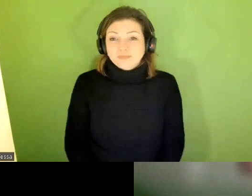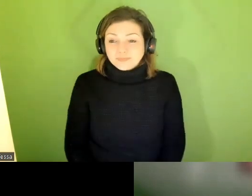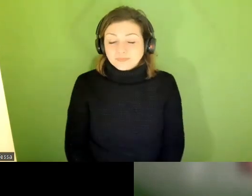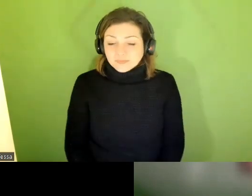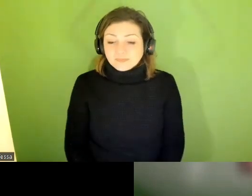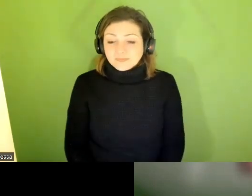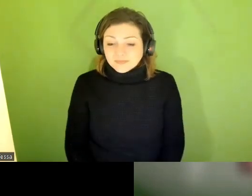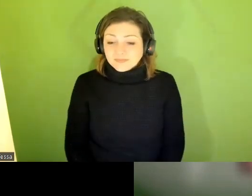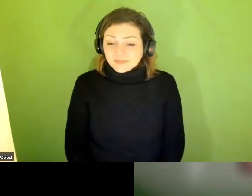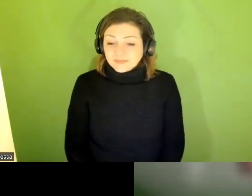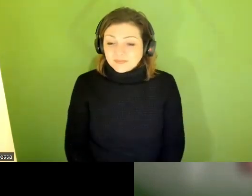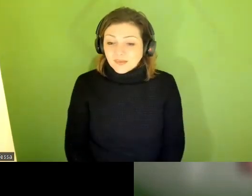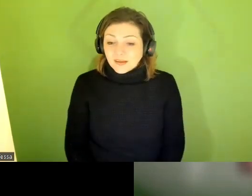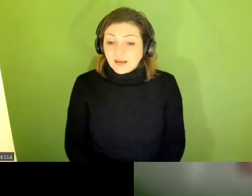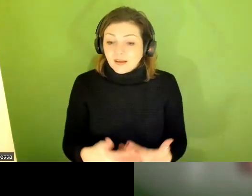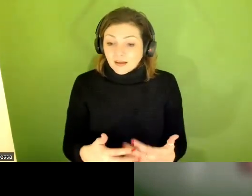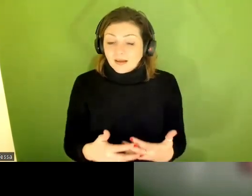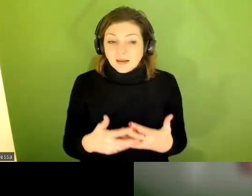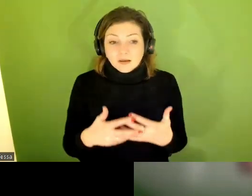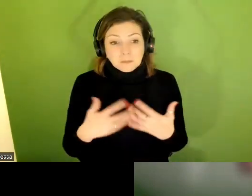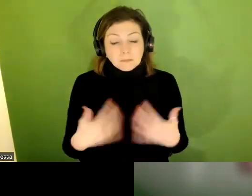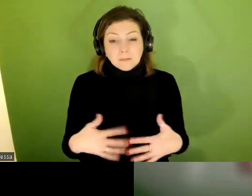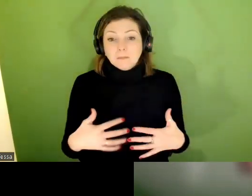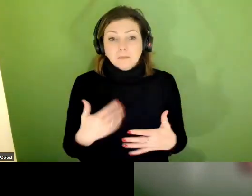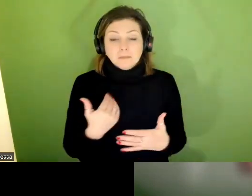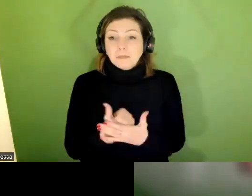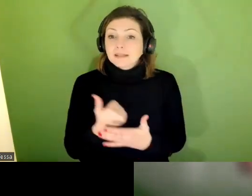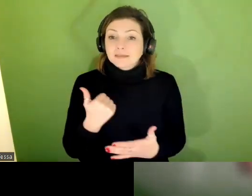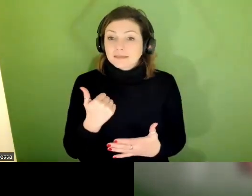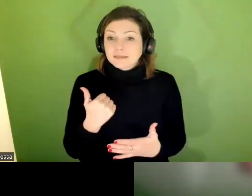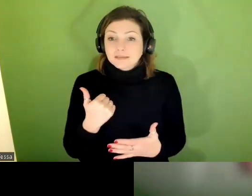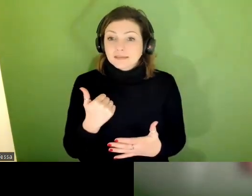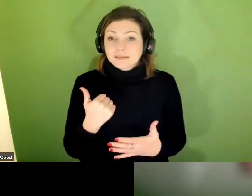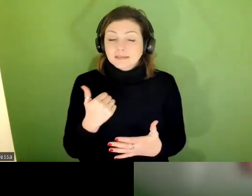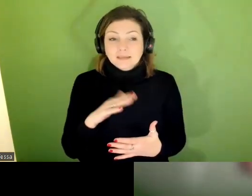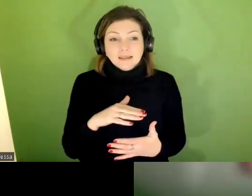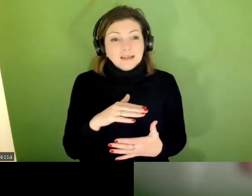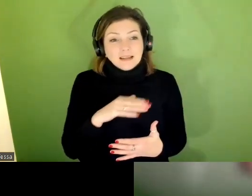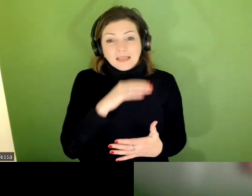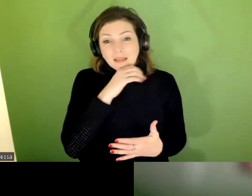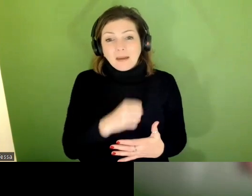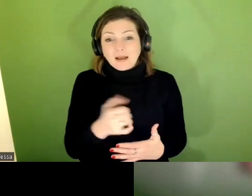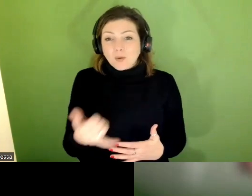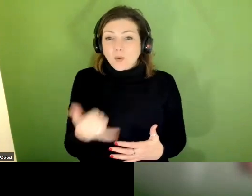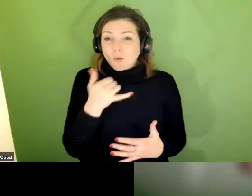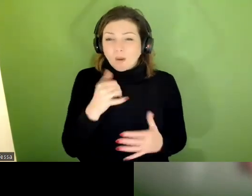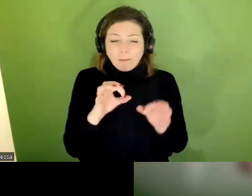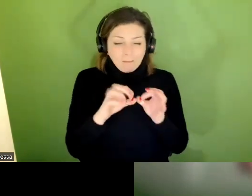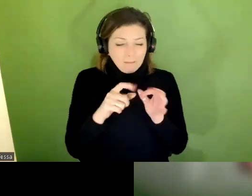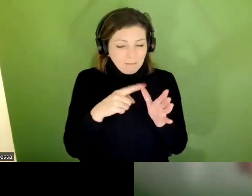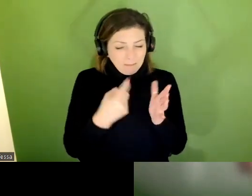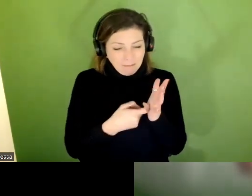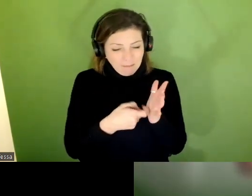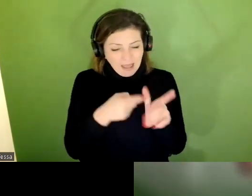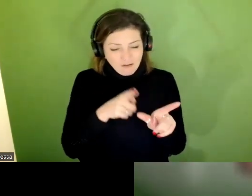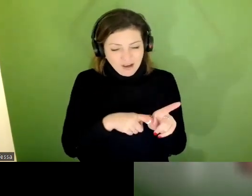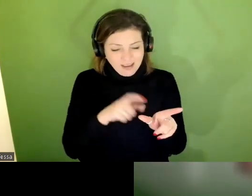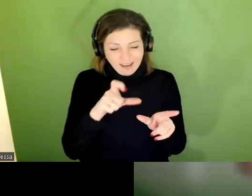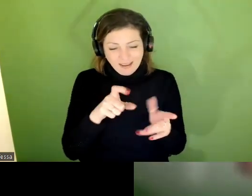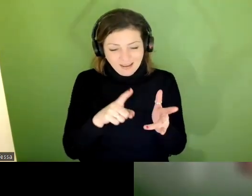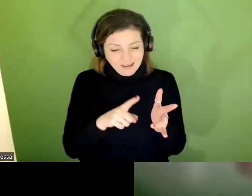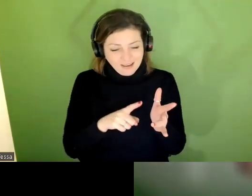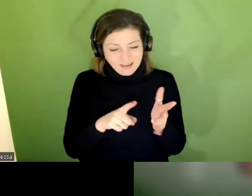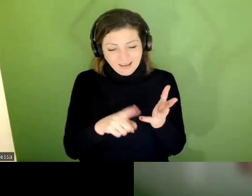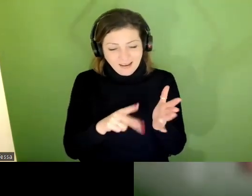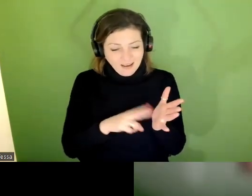such an incredible moment, because Barry Cunningham rings you up for sort of afterwards,